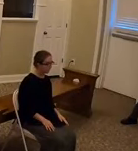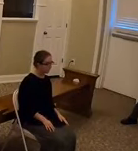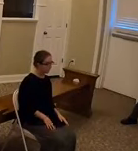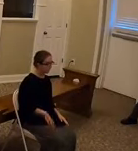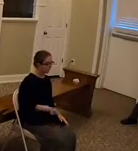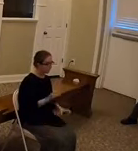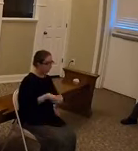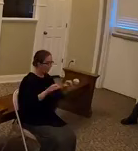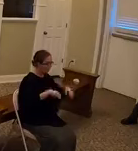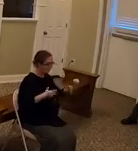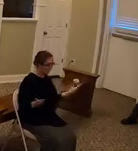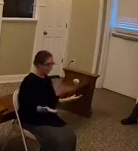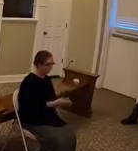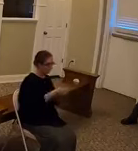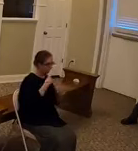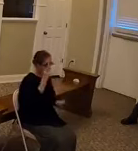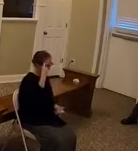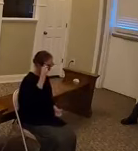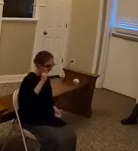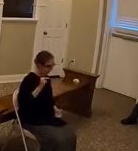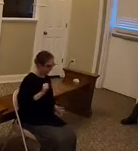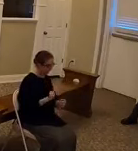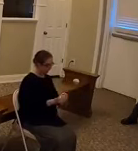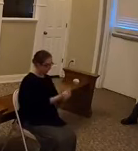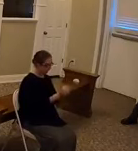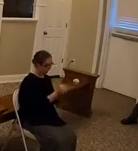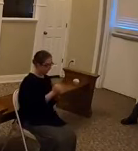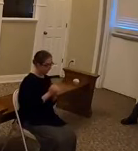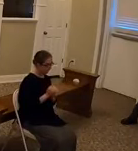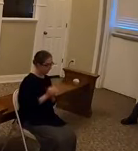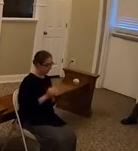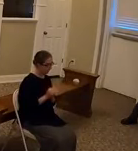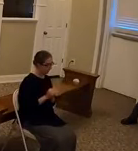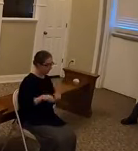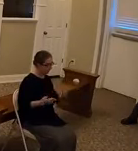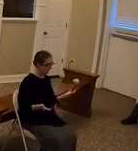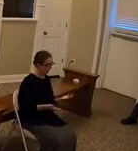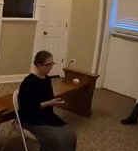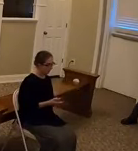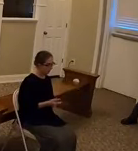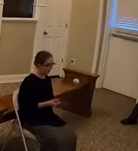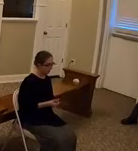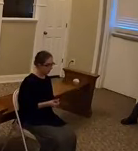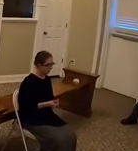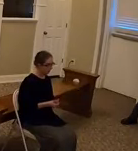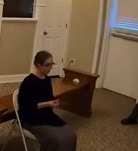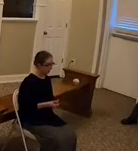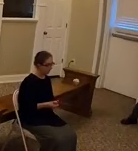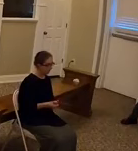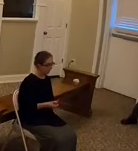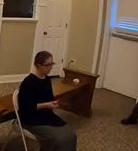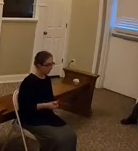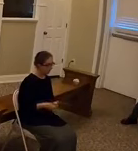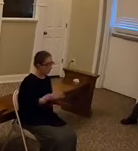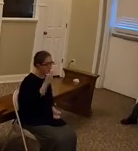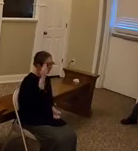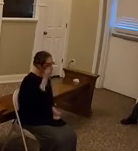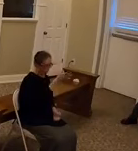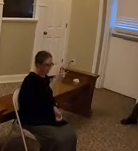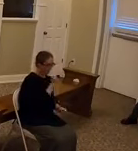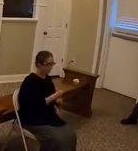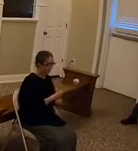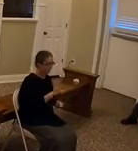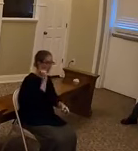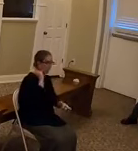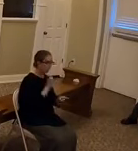Woo. All that we're doing down here, the only reason we spend that 70 plus years down here, amen, is to get acquainted with God and to